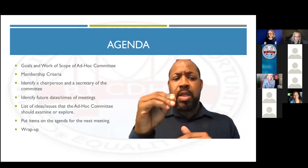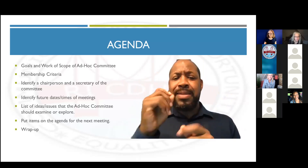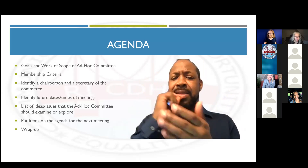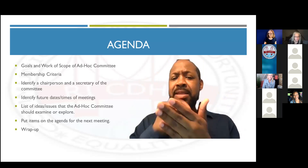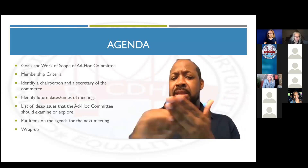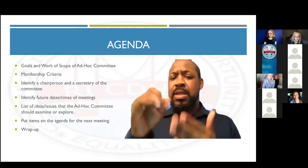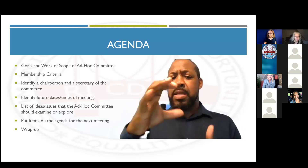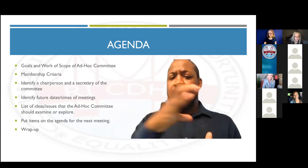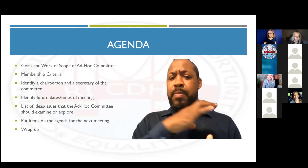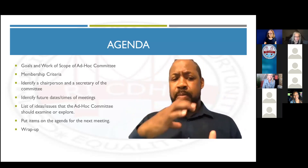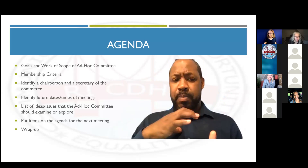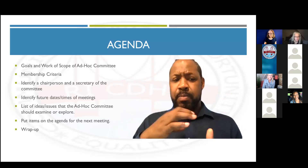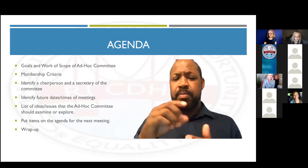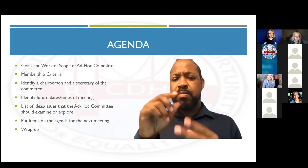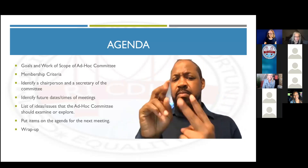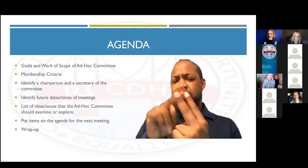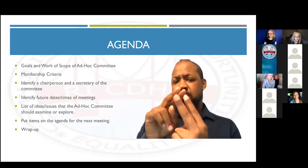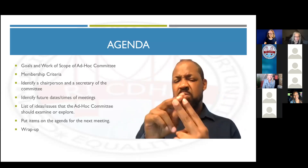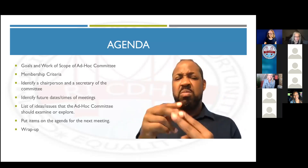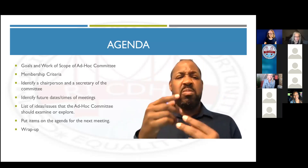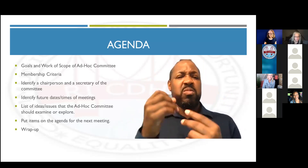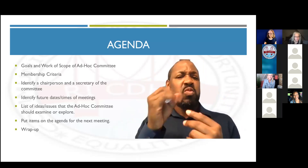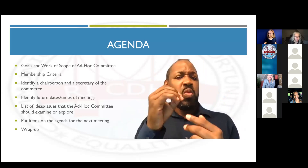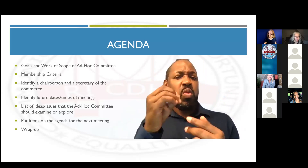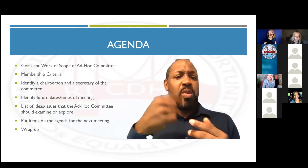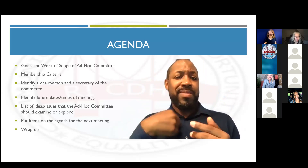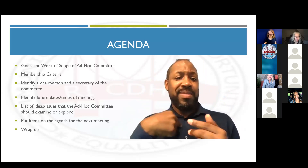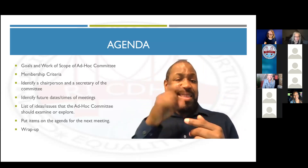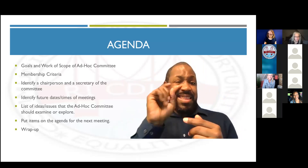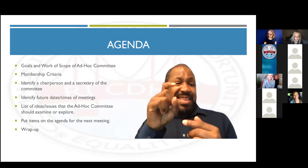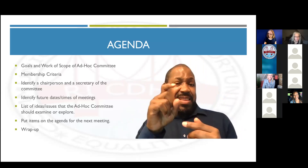So it would be a good time right now if we could identify a chairperson and a secretary.